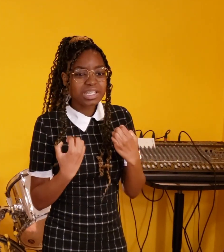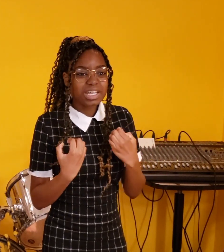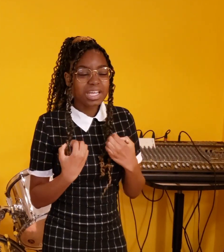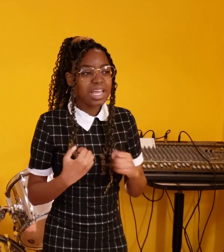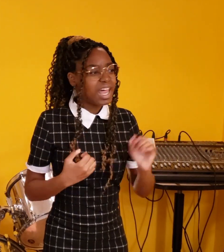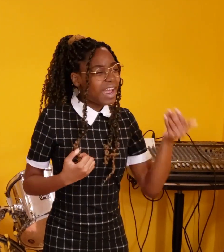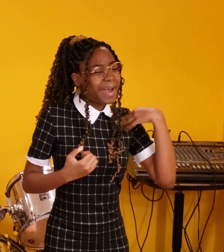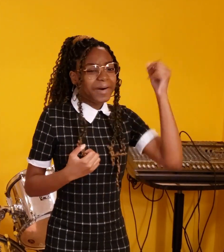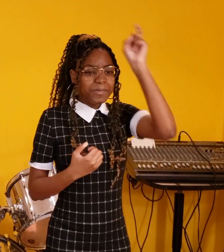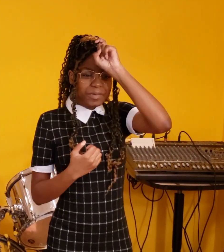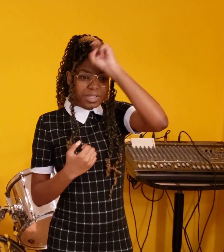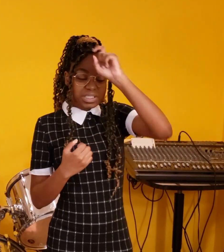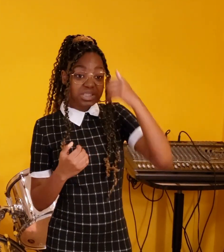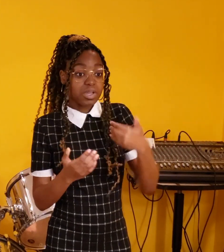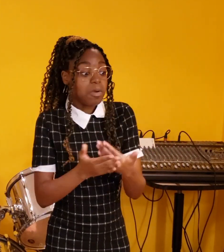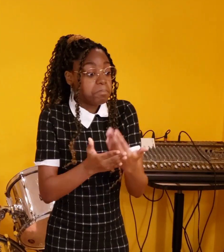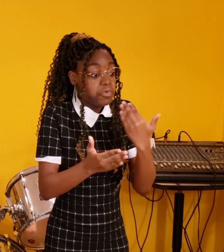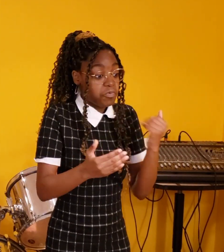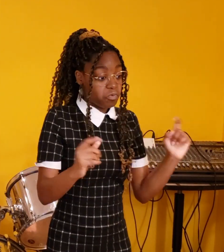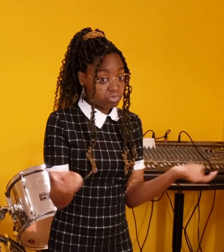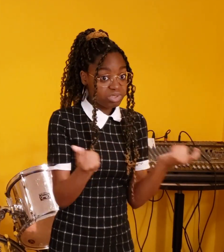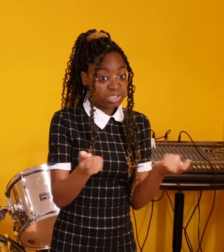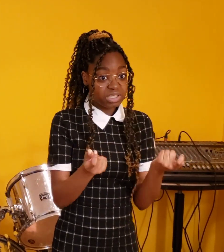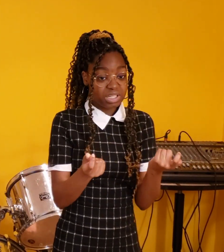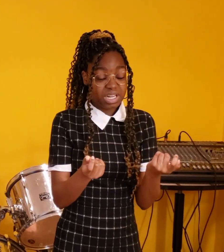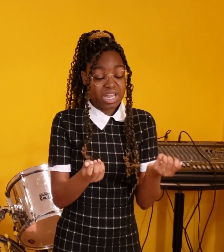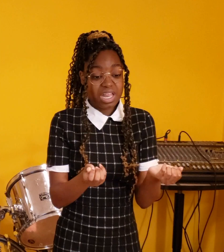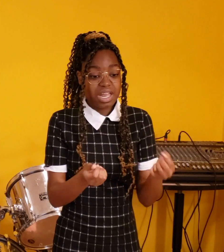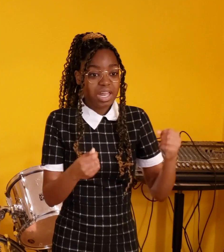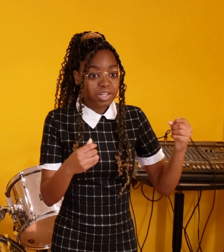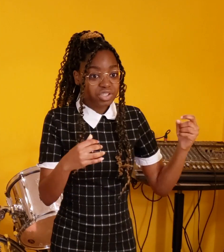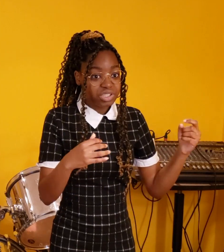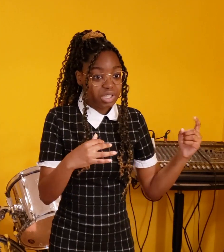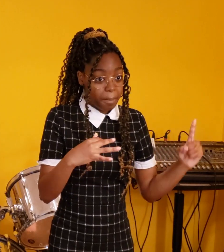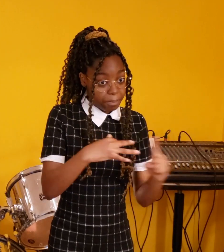sin entered the garden, we were what?